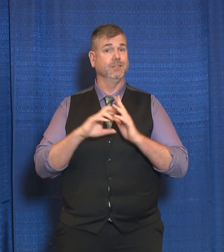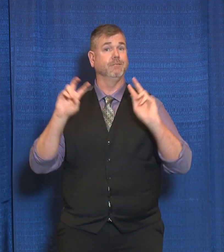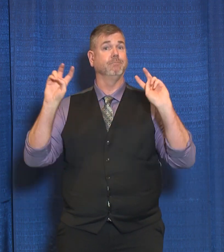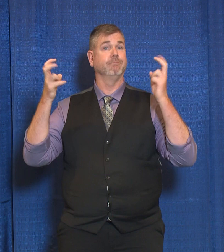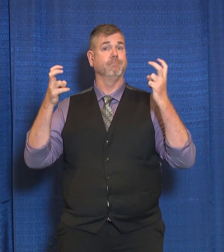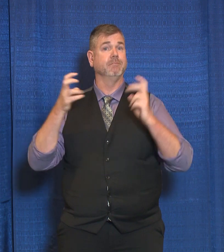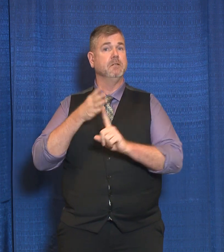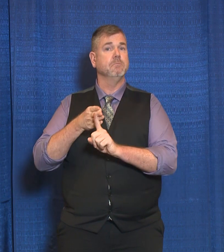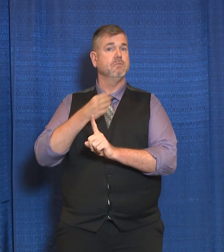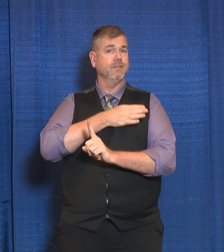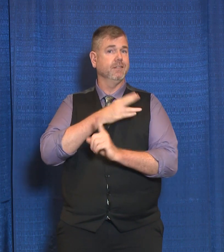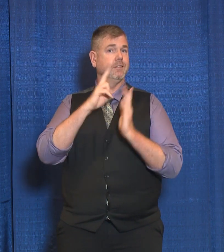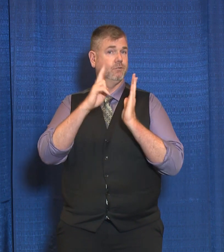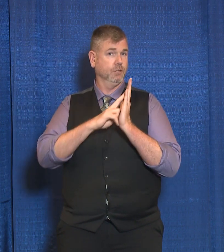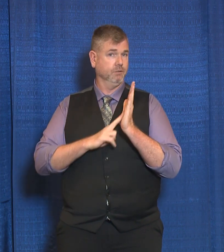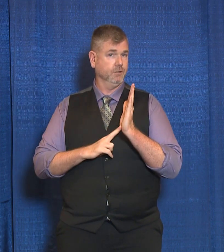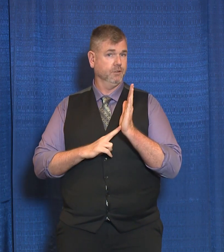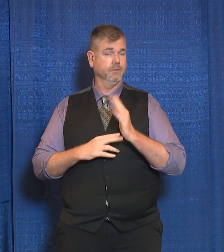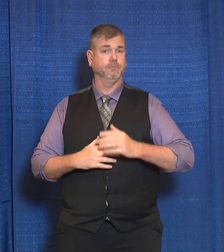Previous registration.